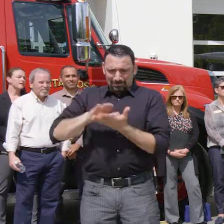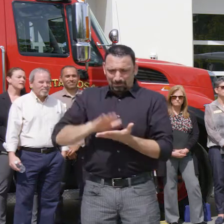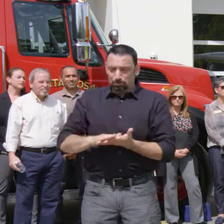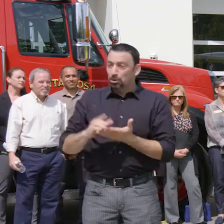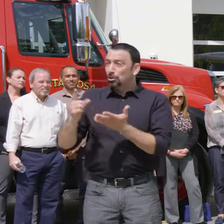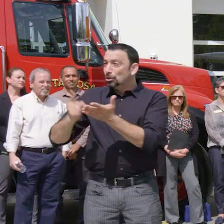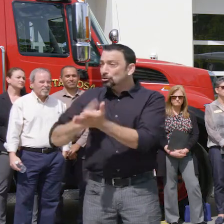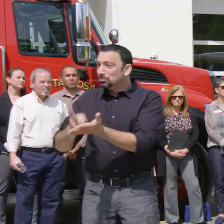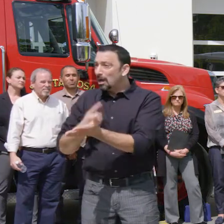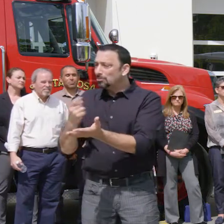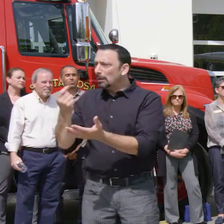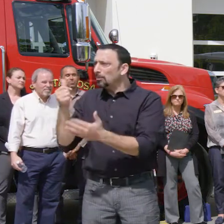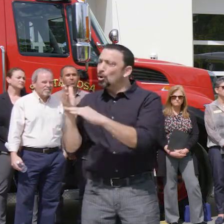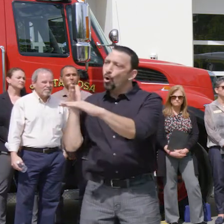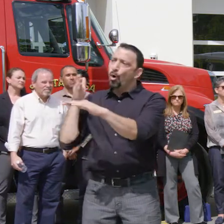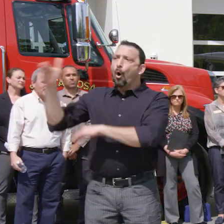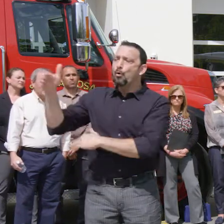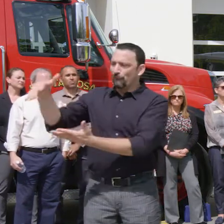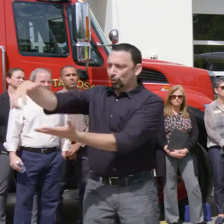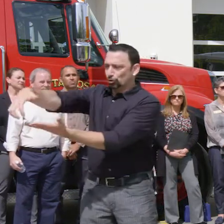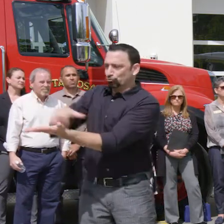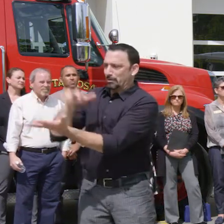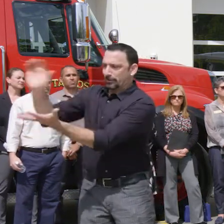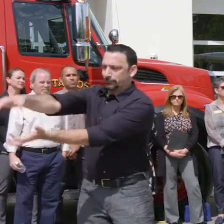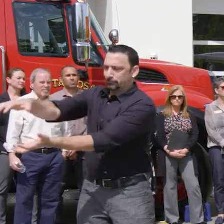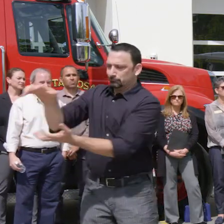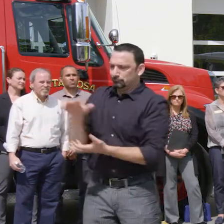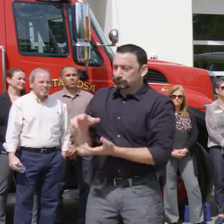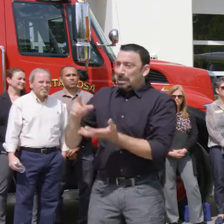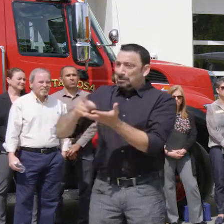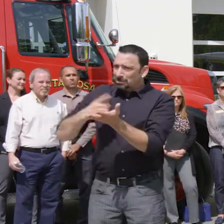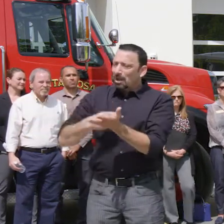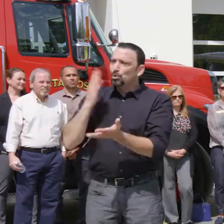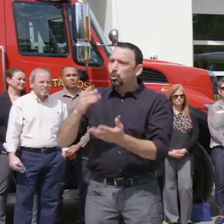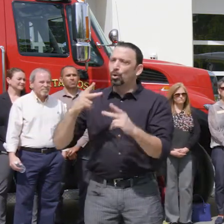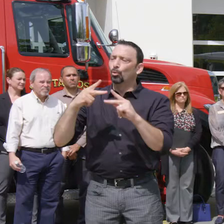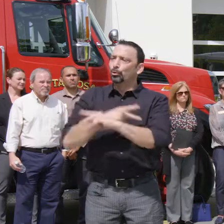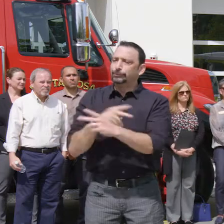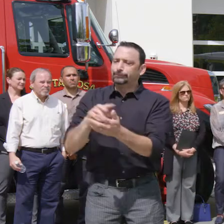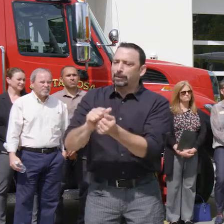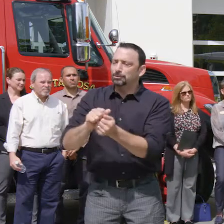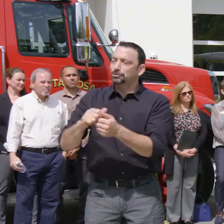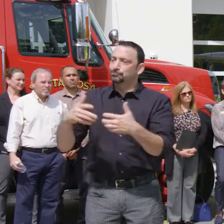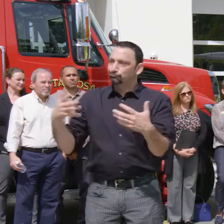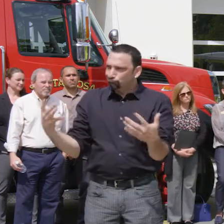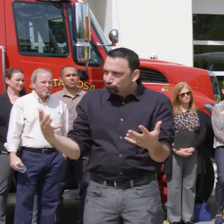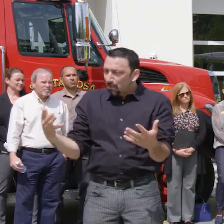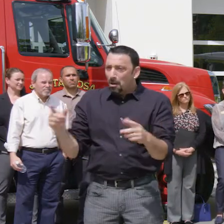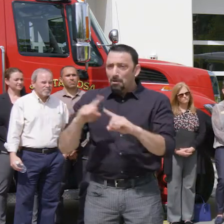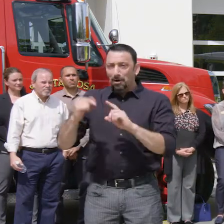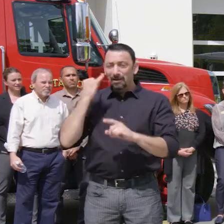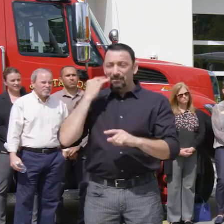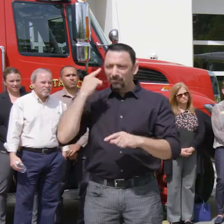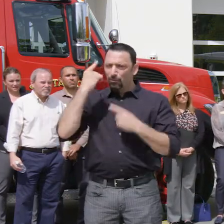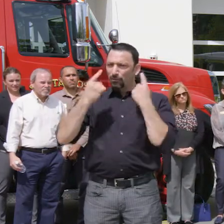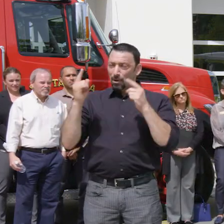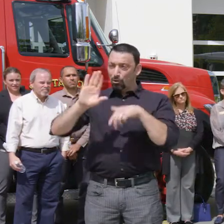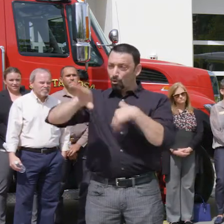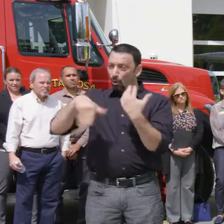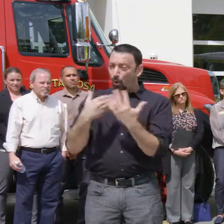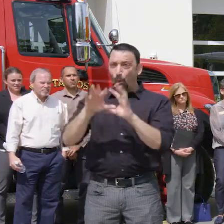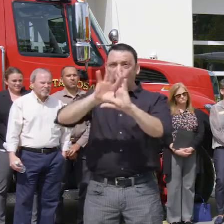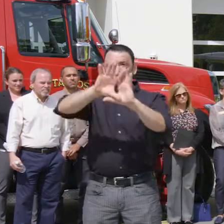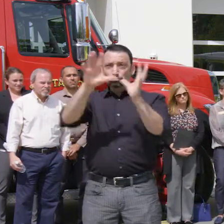to get a little over scraping, sometimes you're going to get a little damage. But you know, when you think about the size, scope, and complexity of